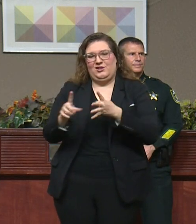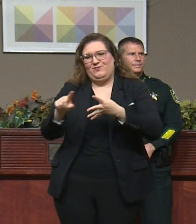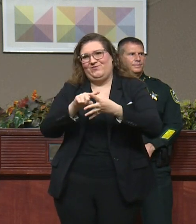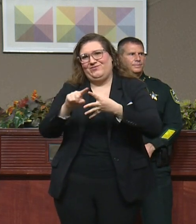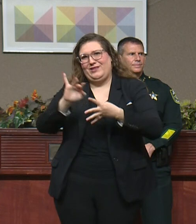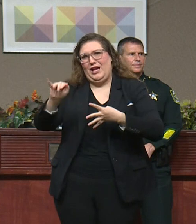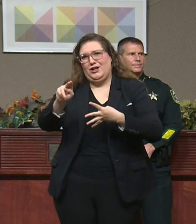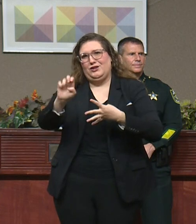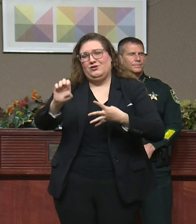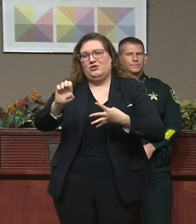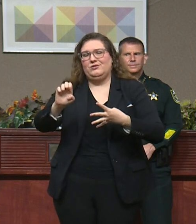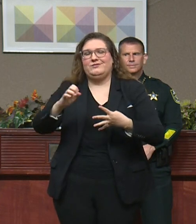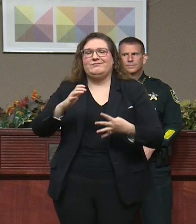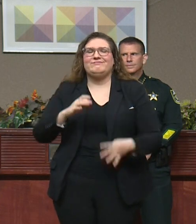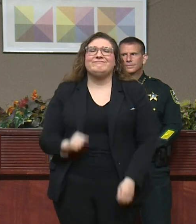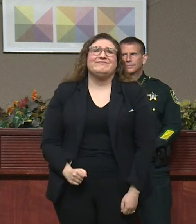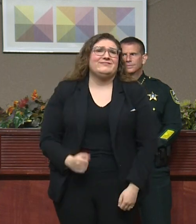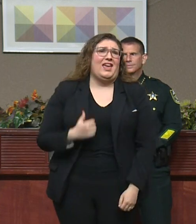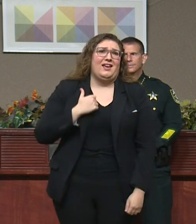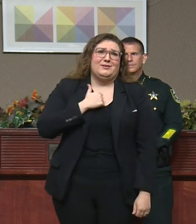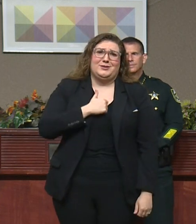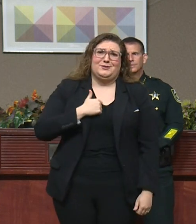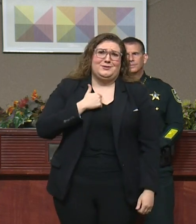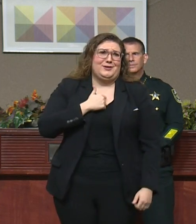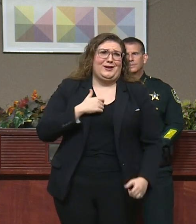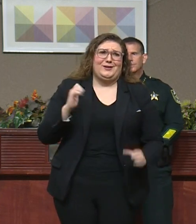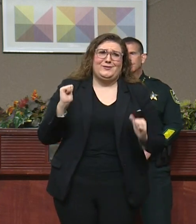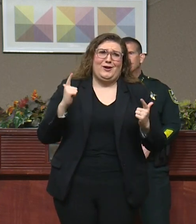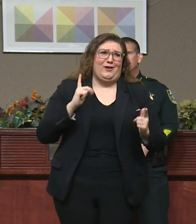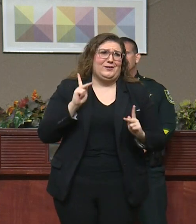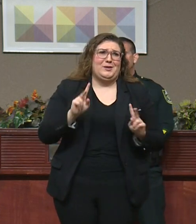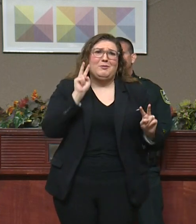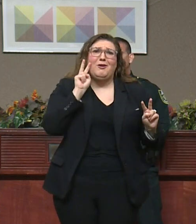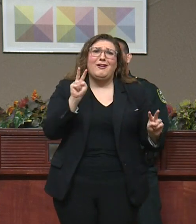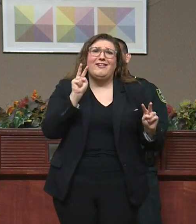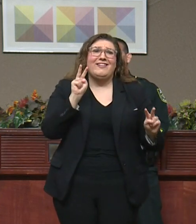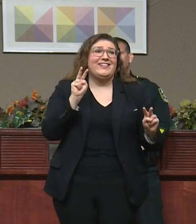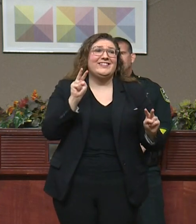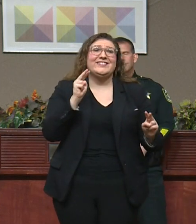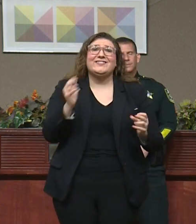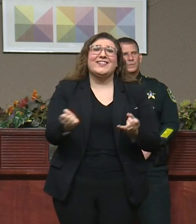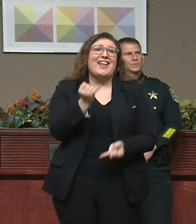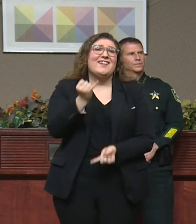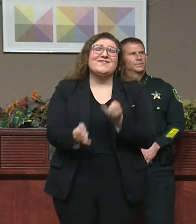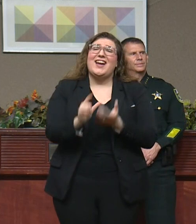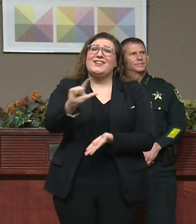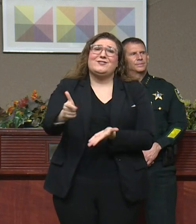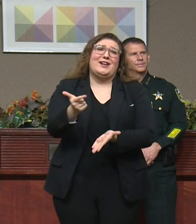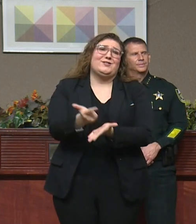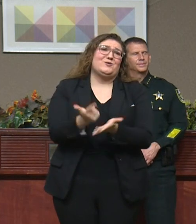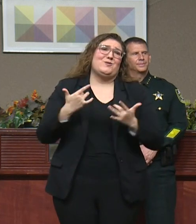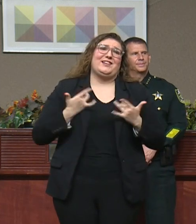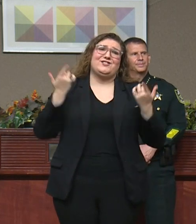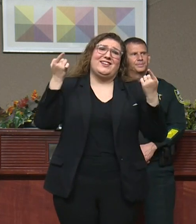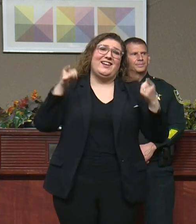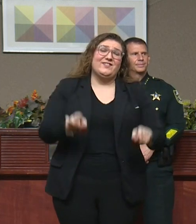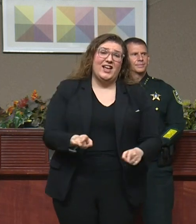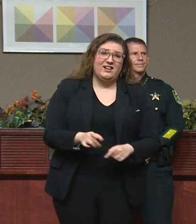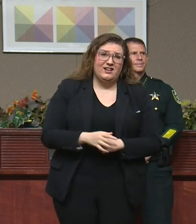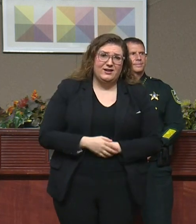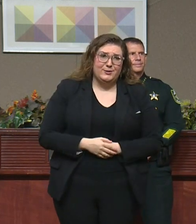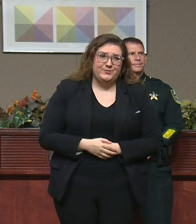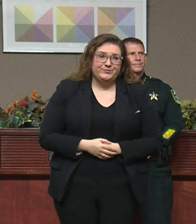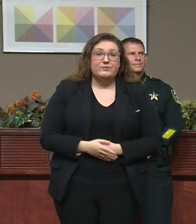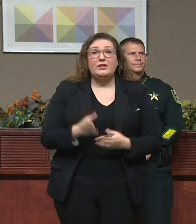goes out to families and to our young people who are so looking forward to that final graduation event. I will tell you, we